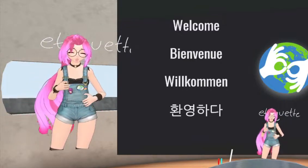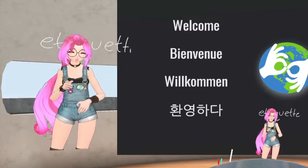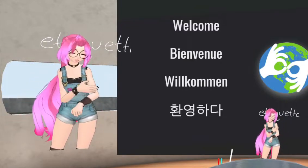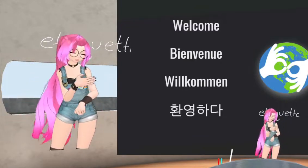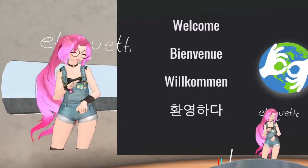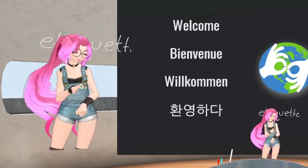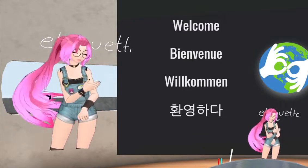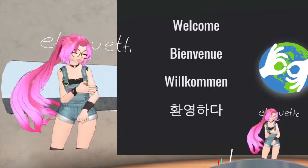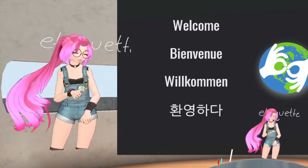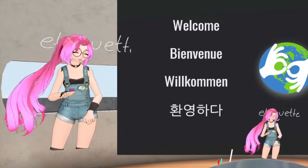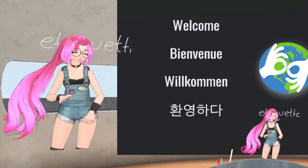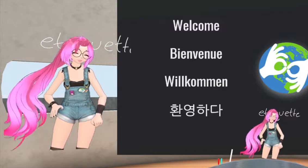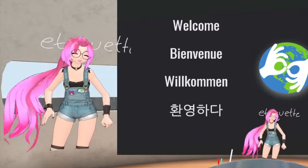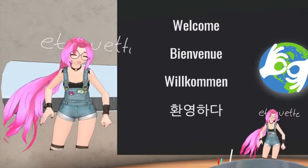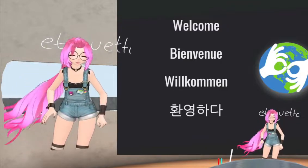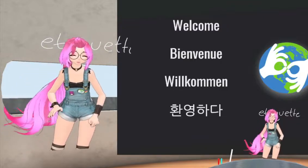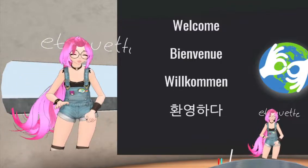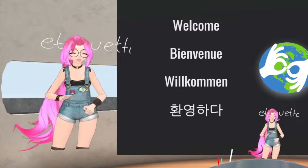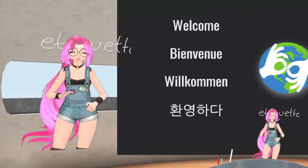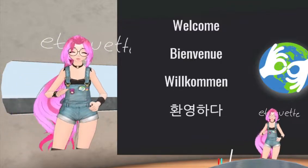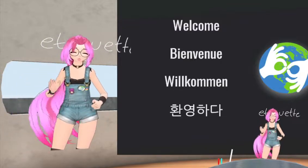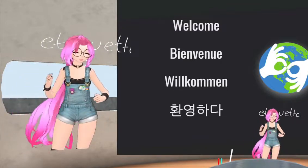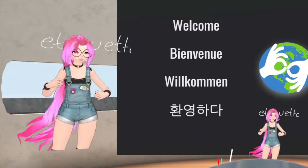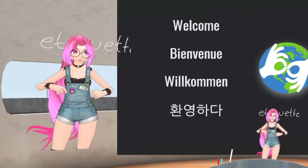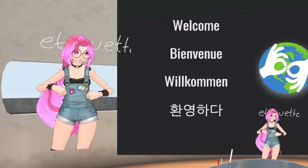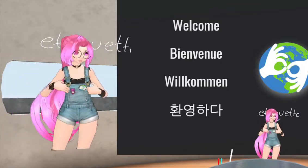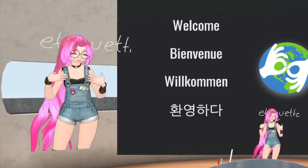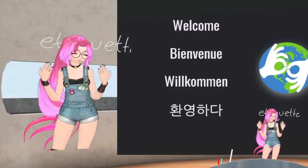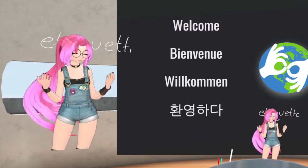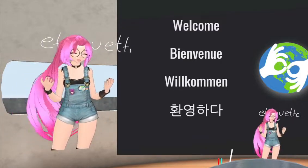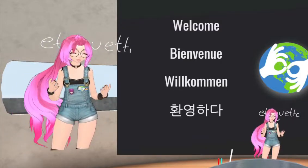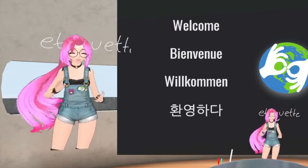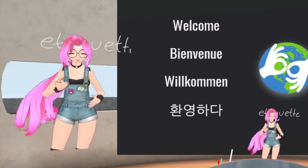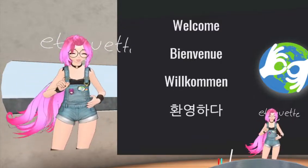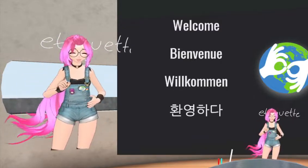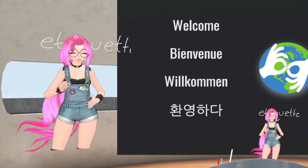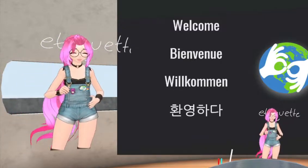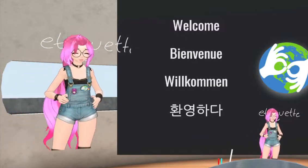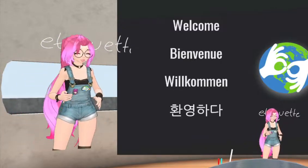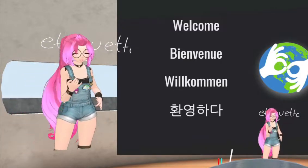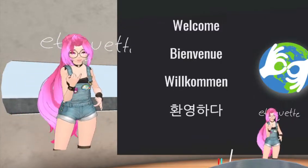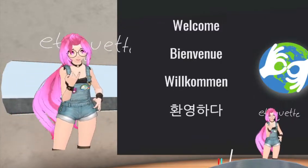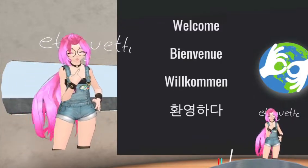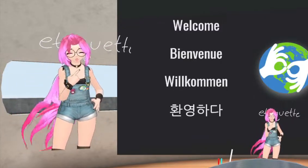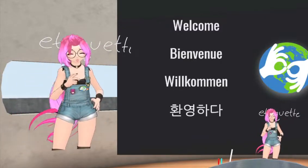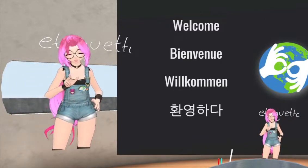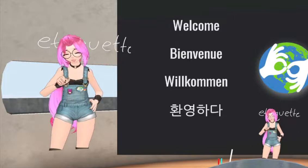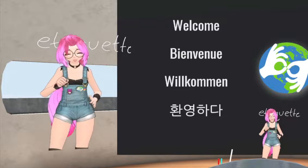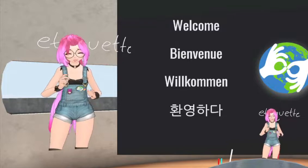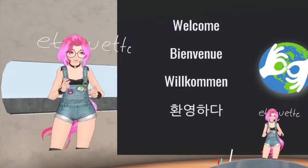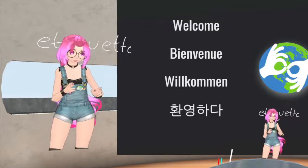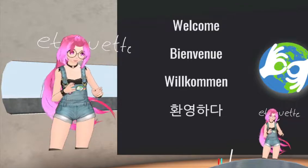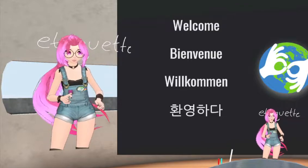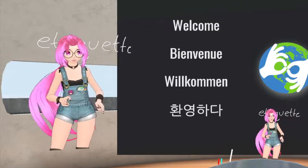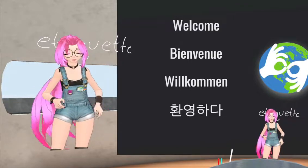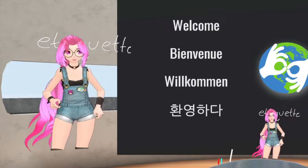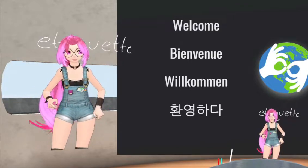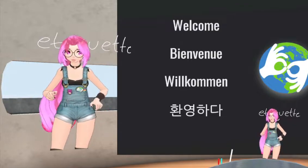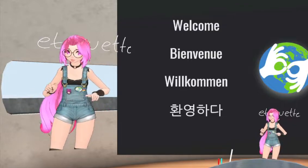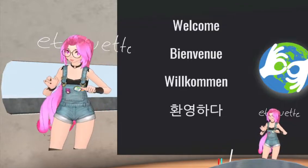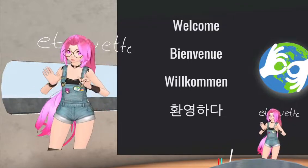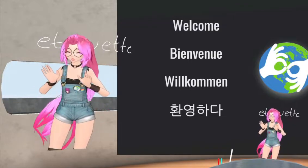an optimized avatar readily available to you, that'd be really awesome if you could change. And for those of you who are on Quest or have quite